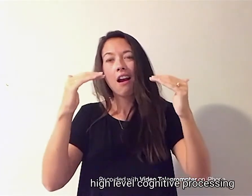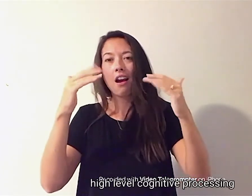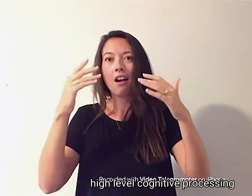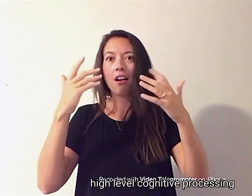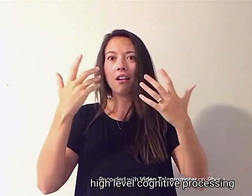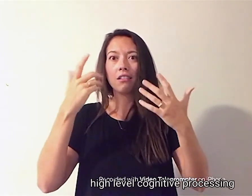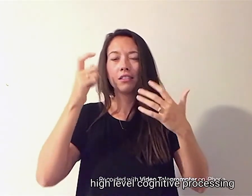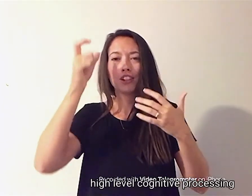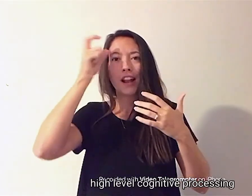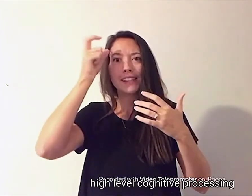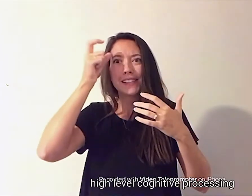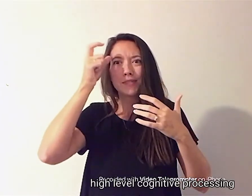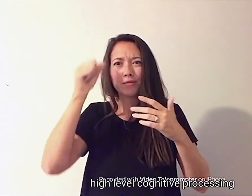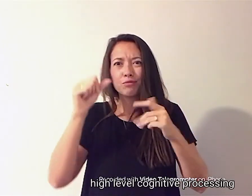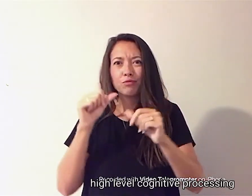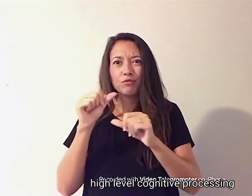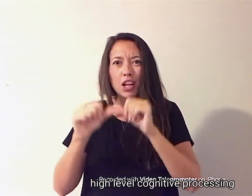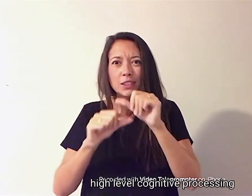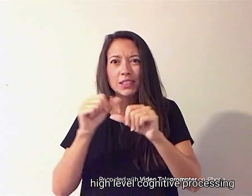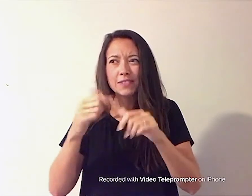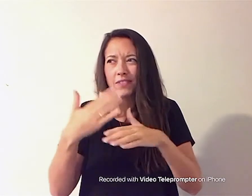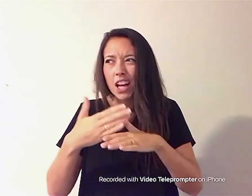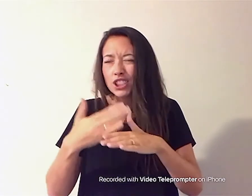high-level cognitive processing,